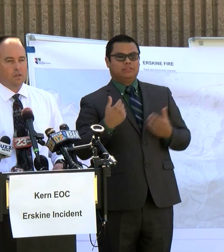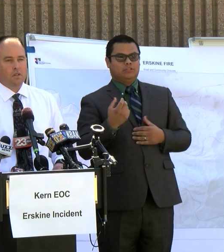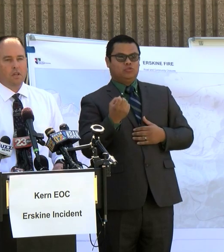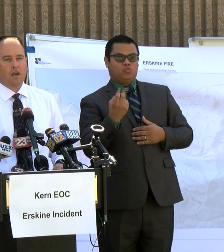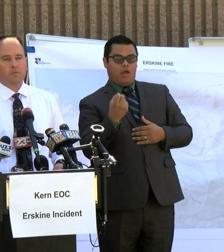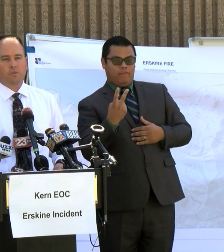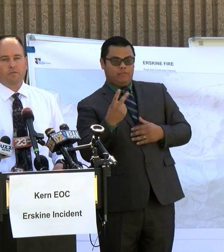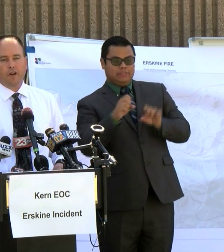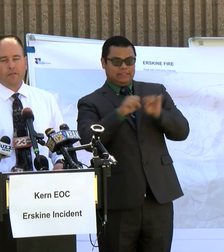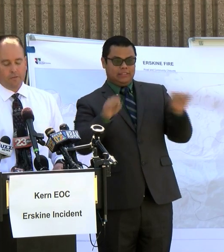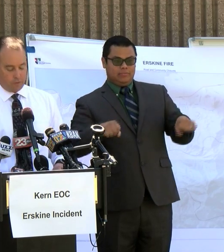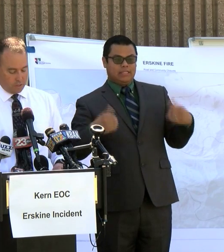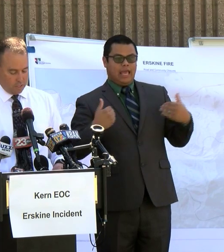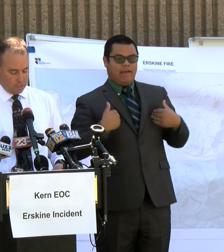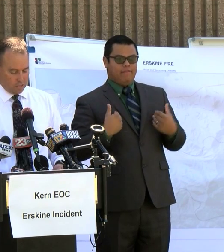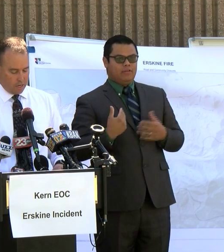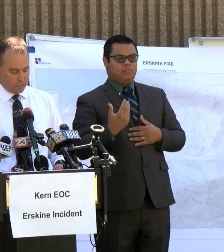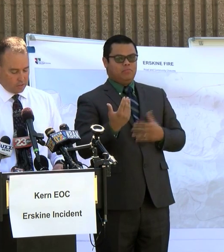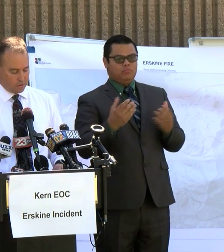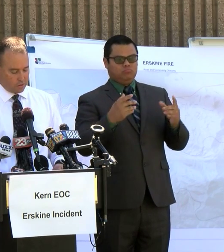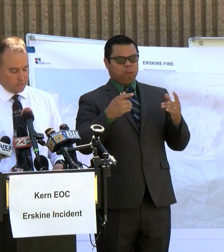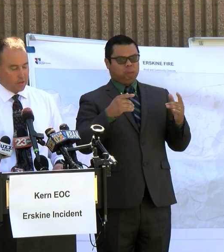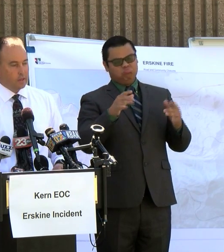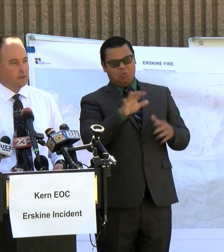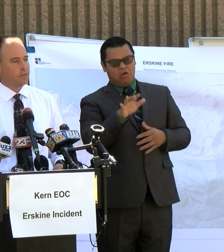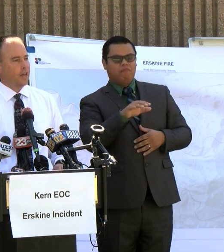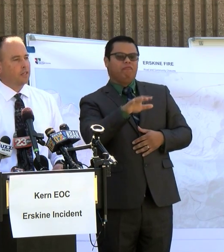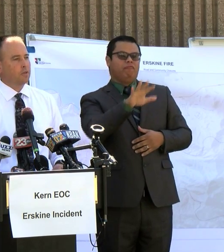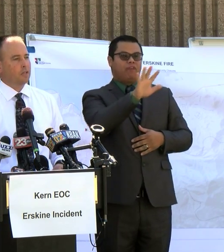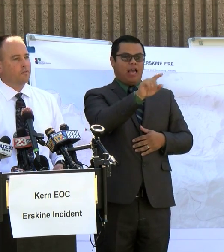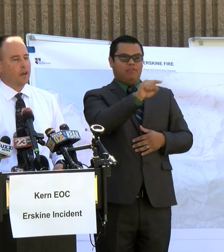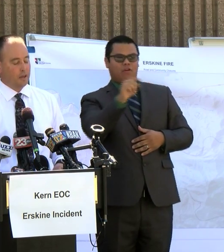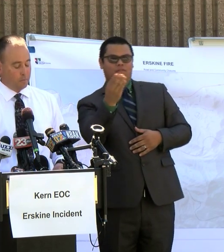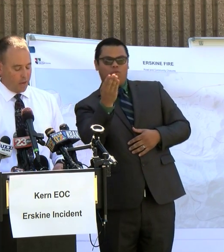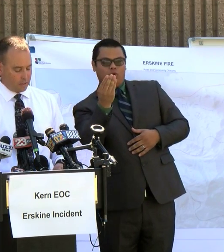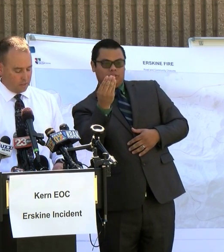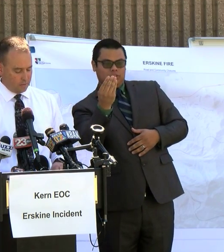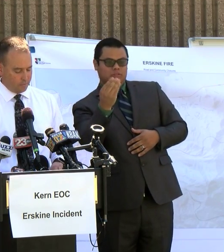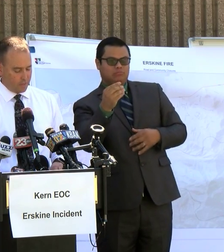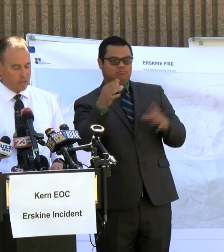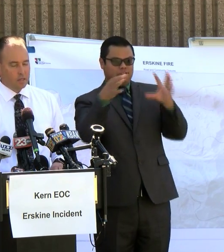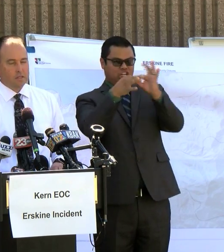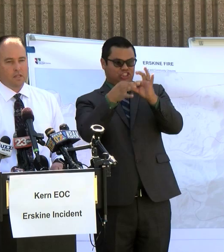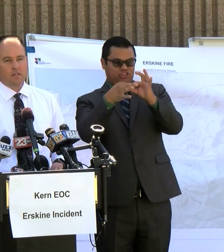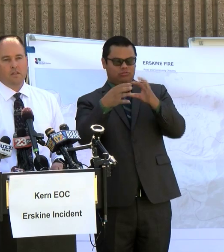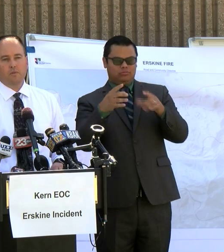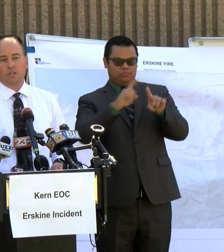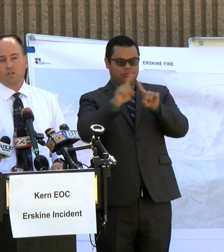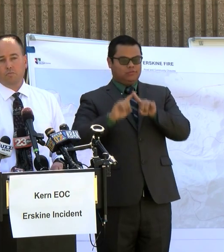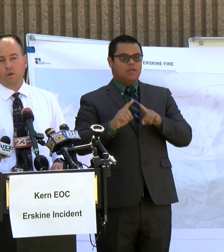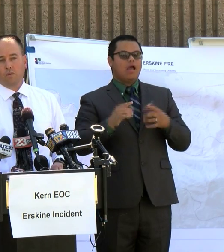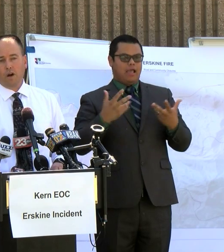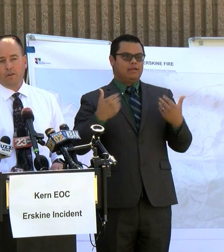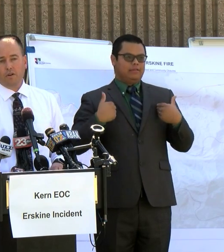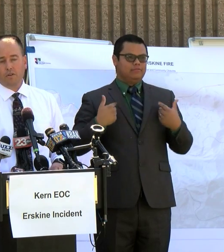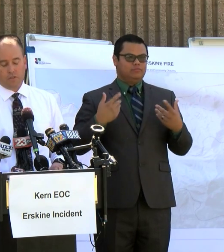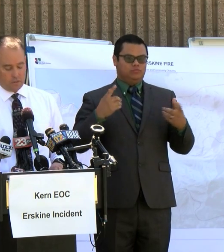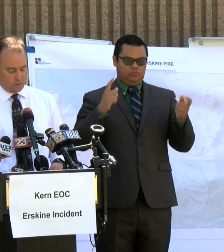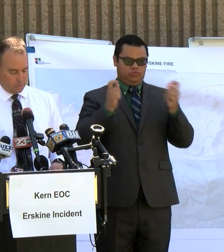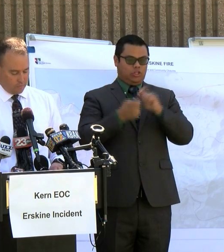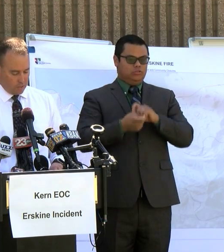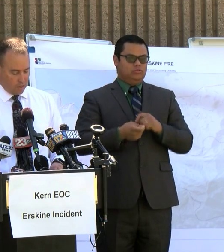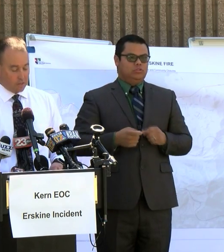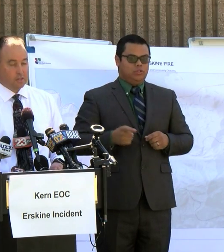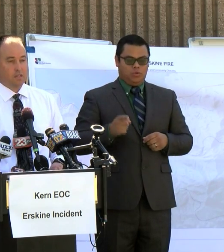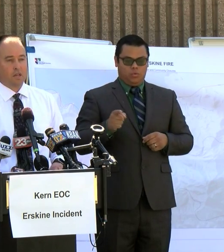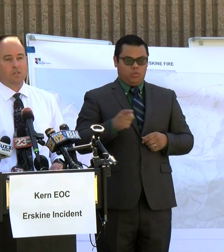systems that have between 5 and 14 connections that have likely been impacted. 6 have been issued boil water